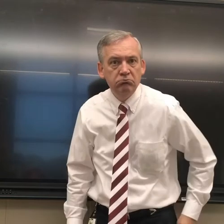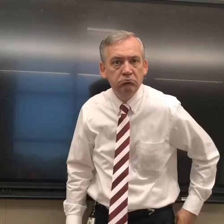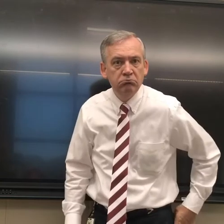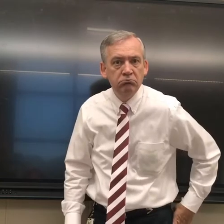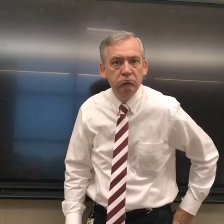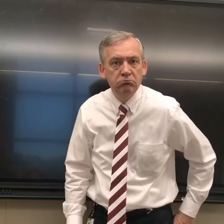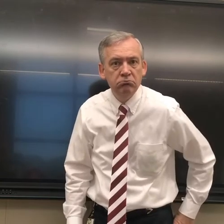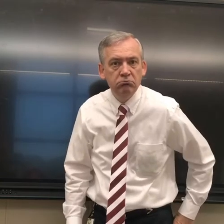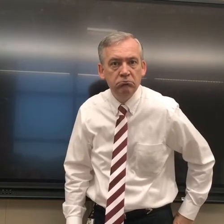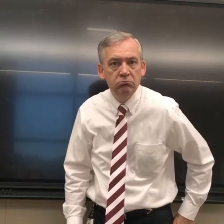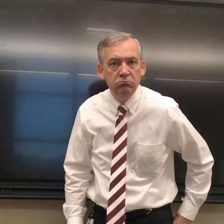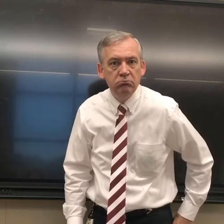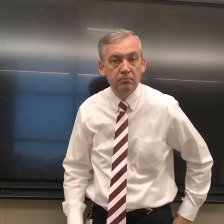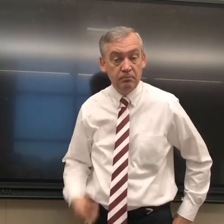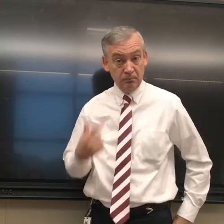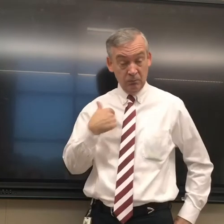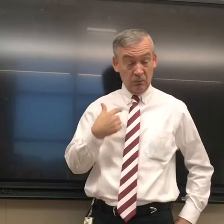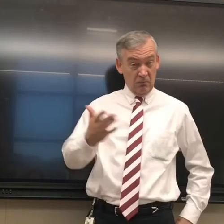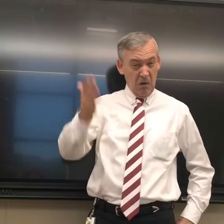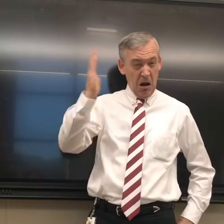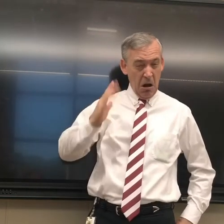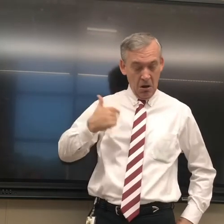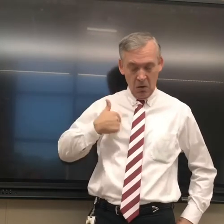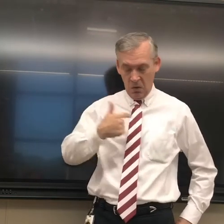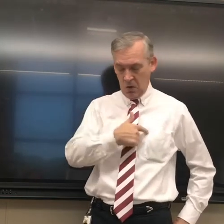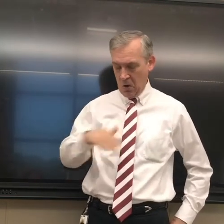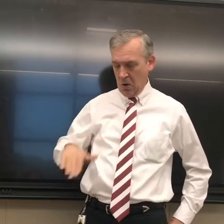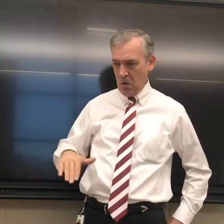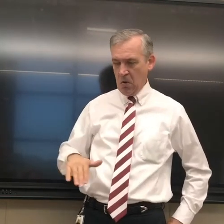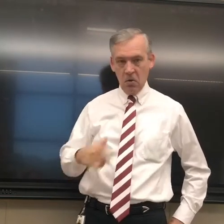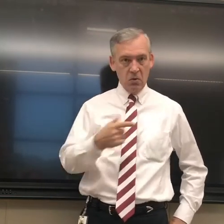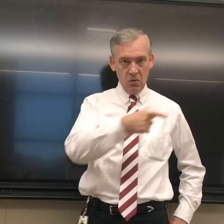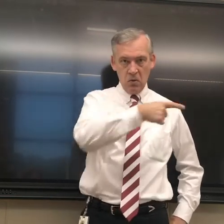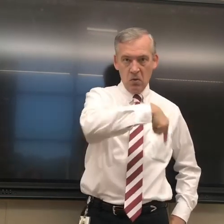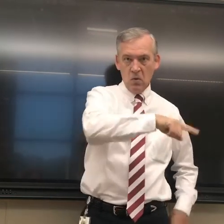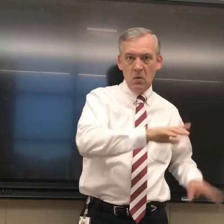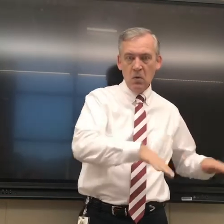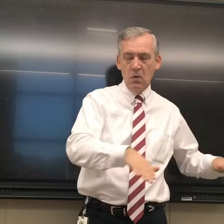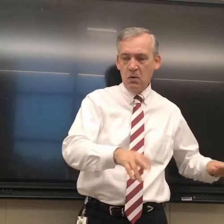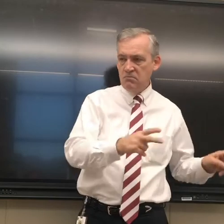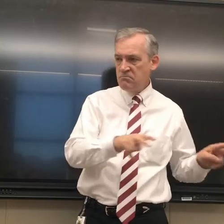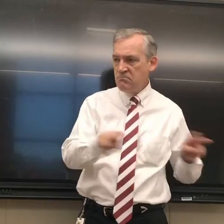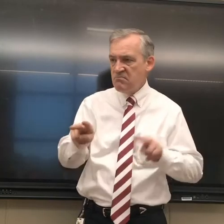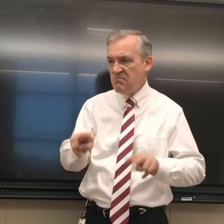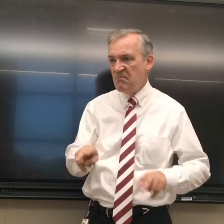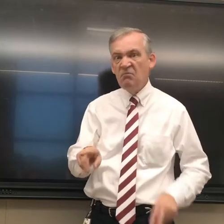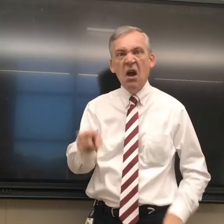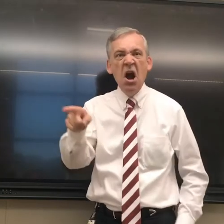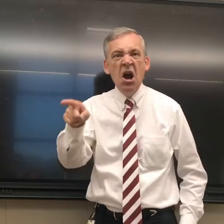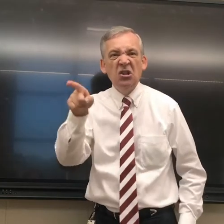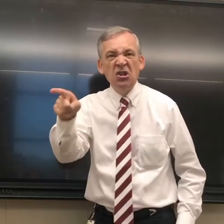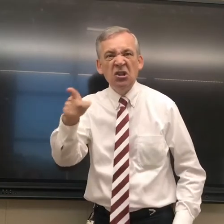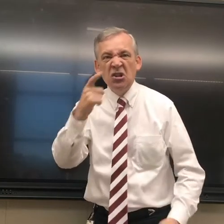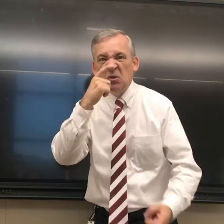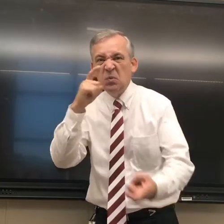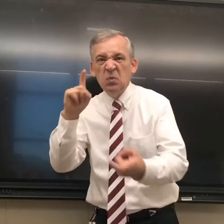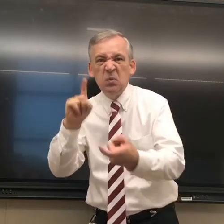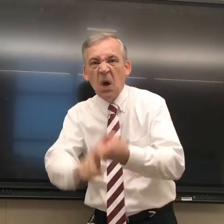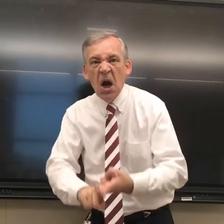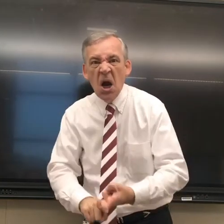When we were tiny children, we thought Miss Lottie was a witch, and we made up tales that we half believed ourselves about